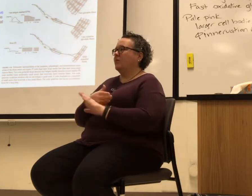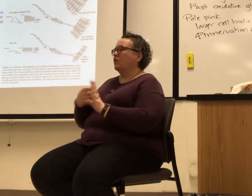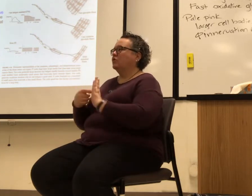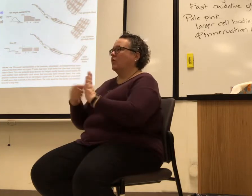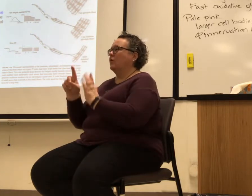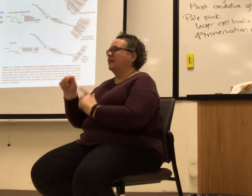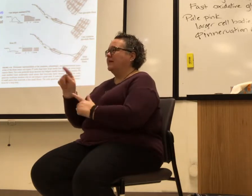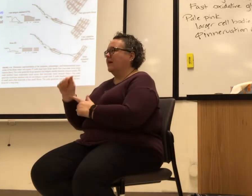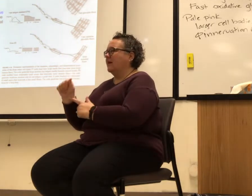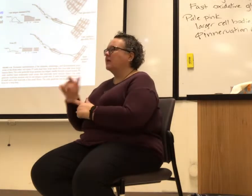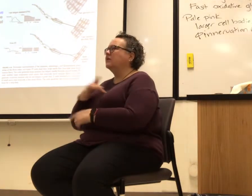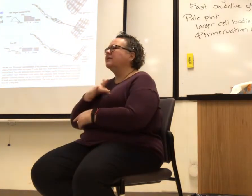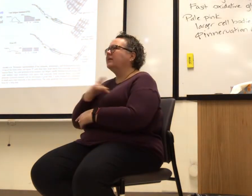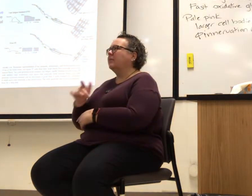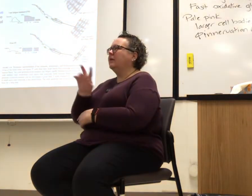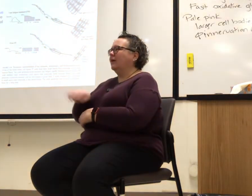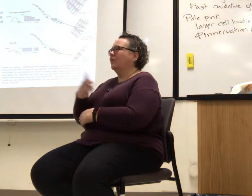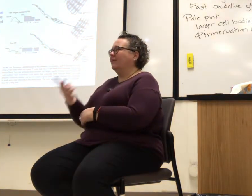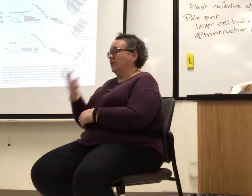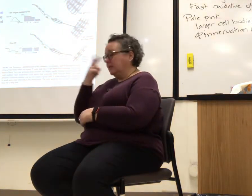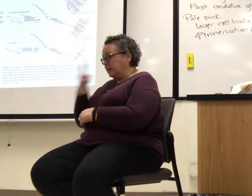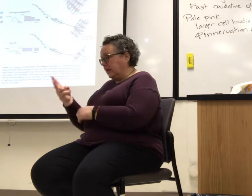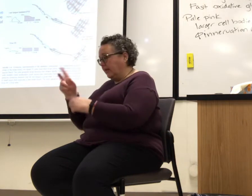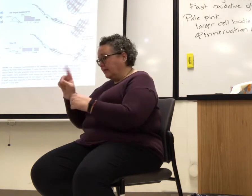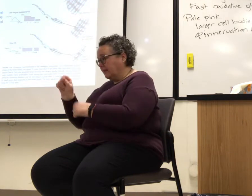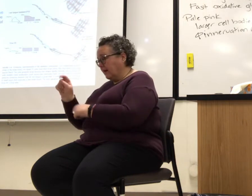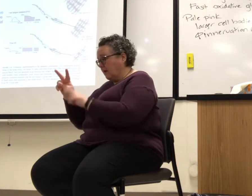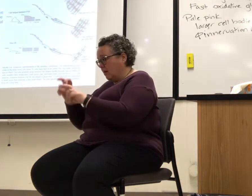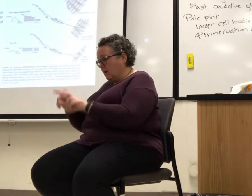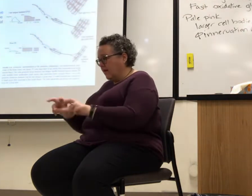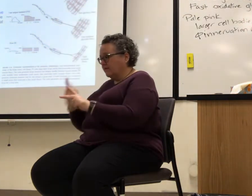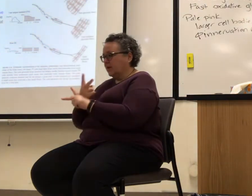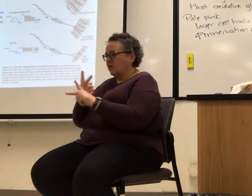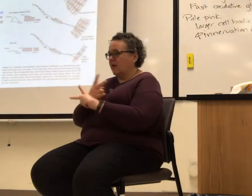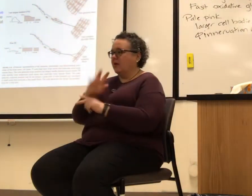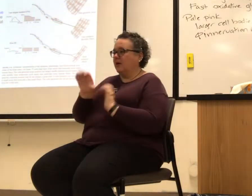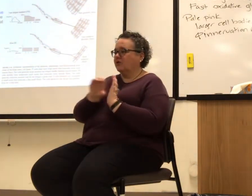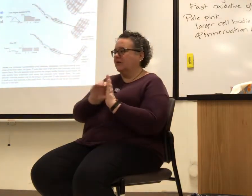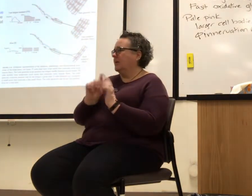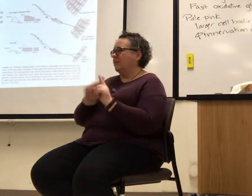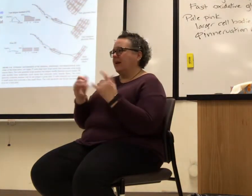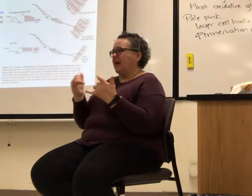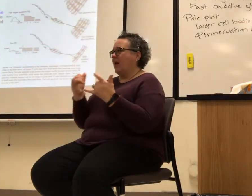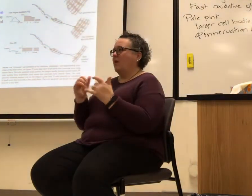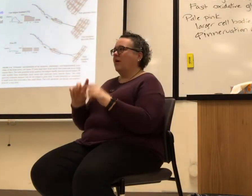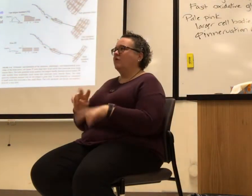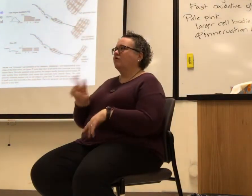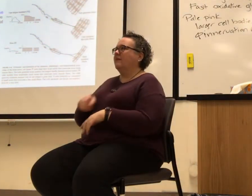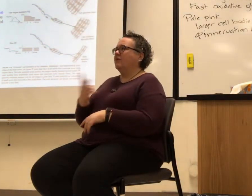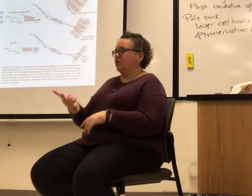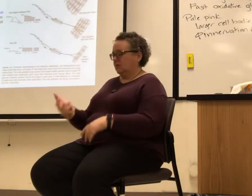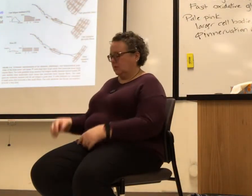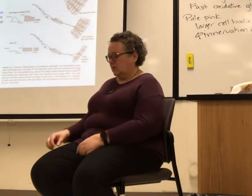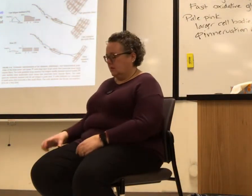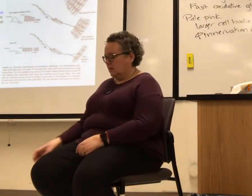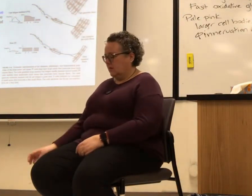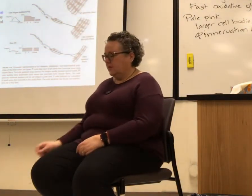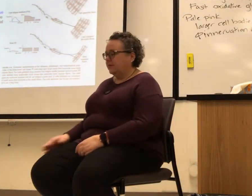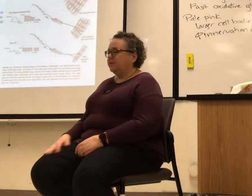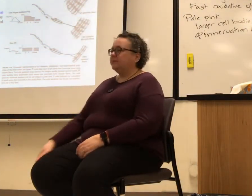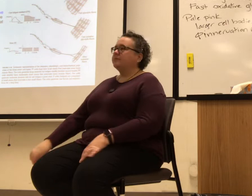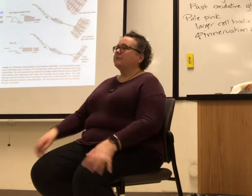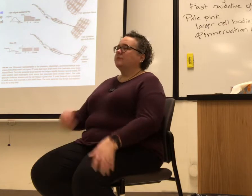data, then you come up with these characteristics. I'm doing it in reverse, okay? So let's kind of look